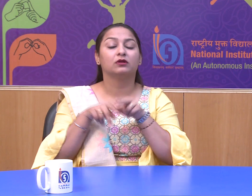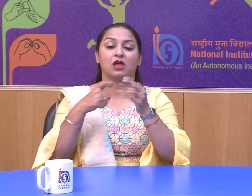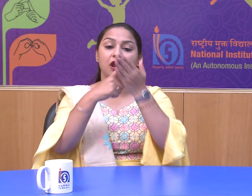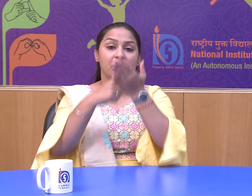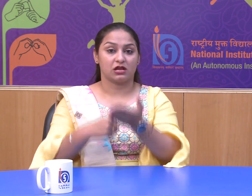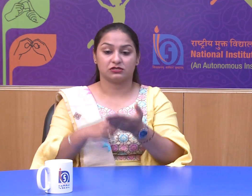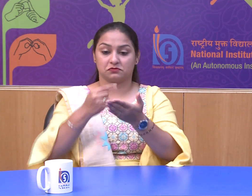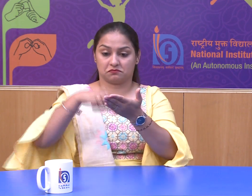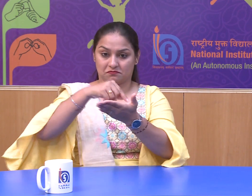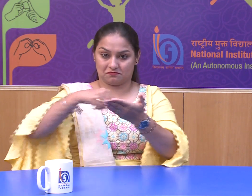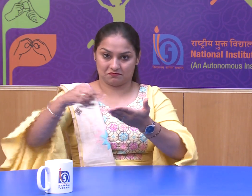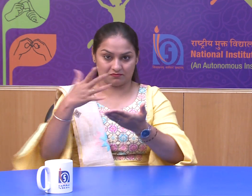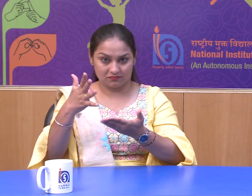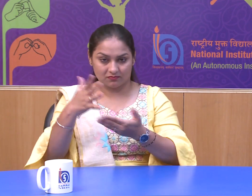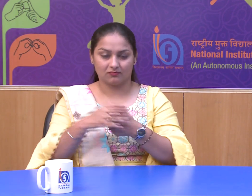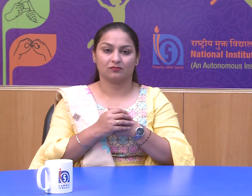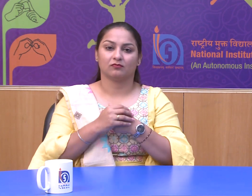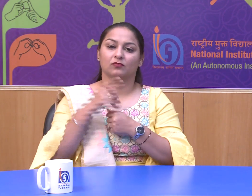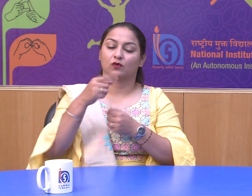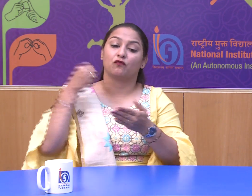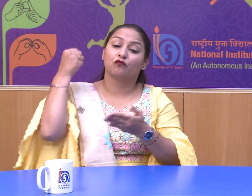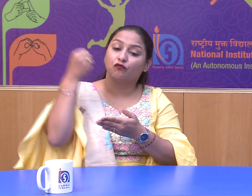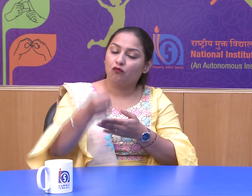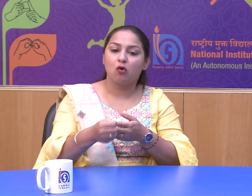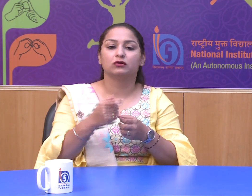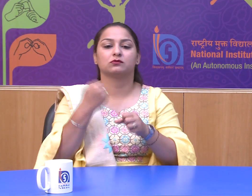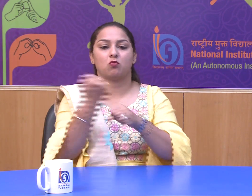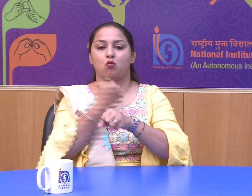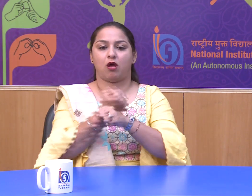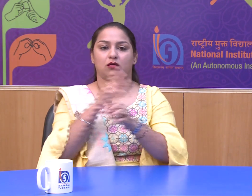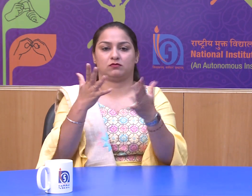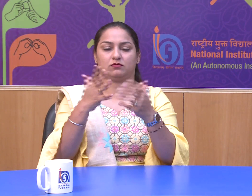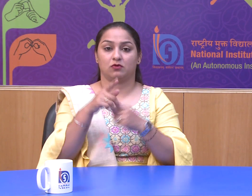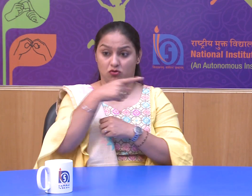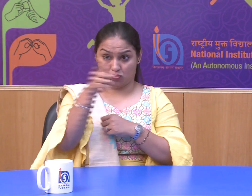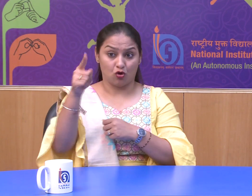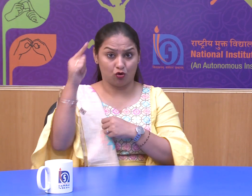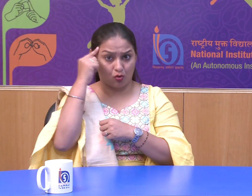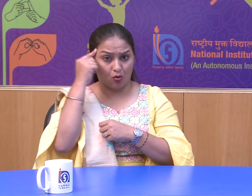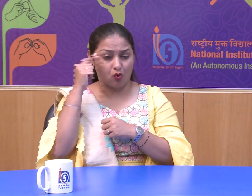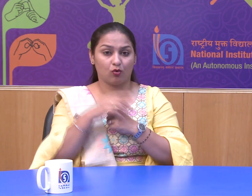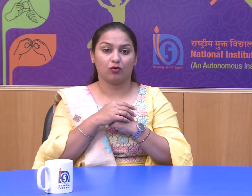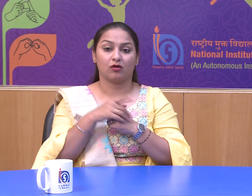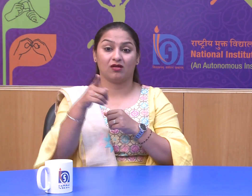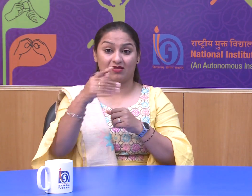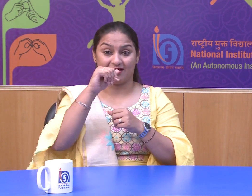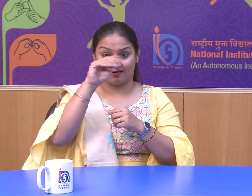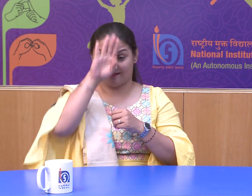registered and there was no forced labor. Do you know that Harsha built